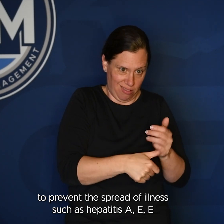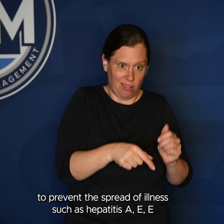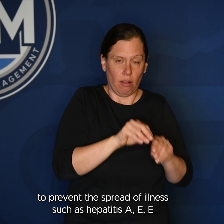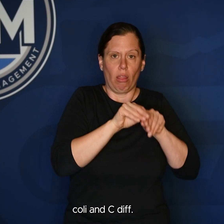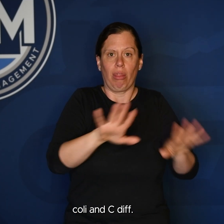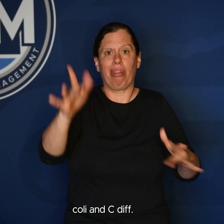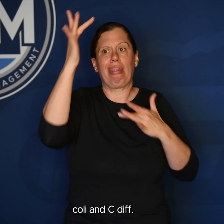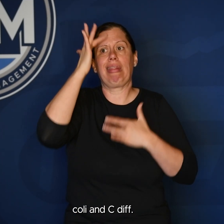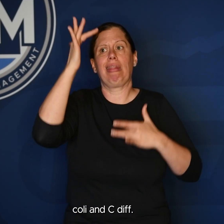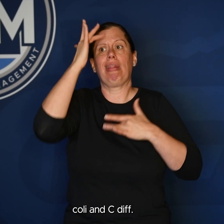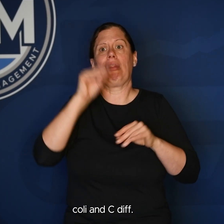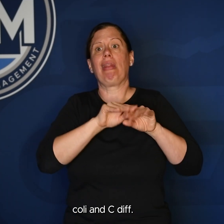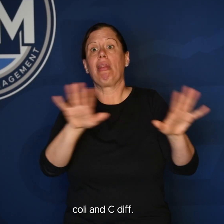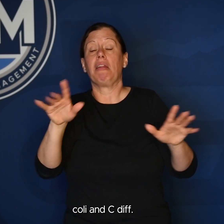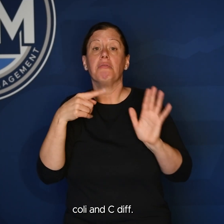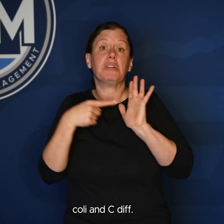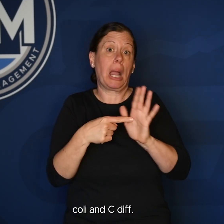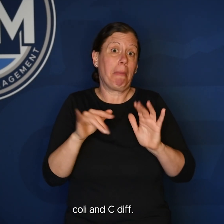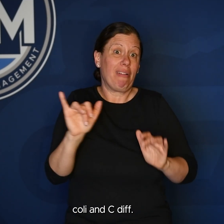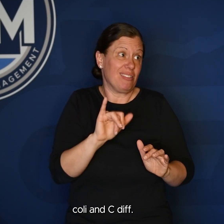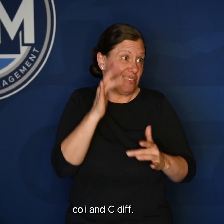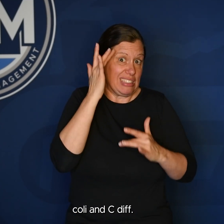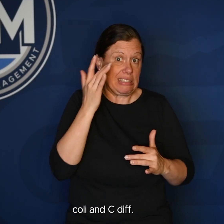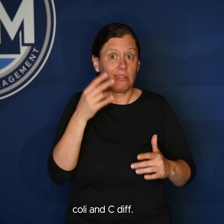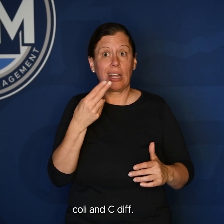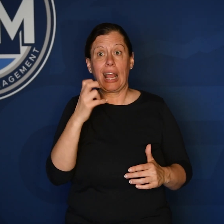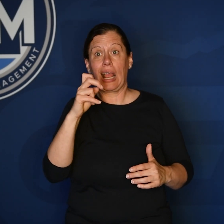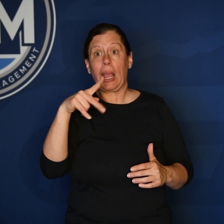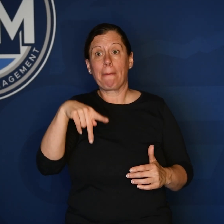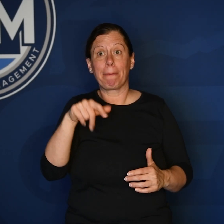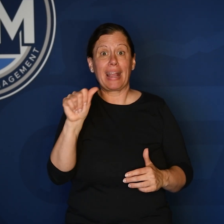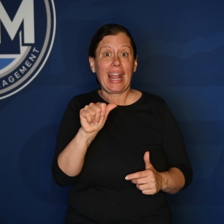E. coli, and C. diff.